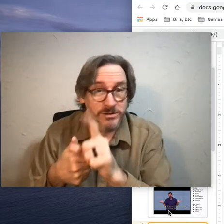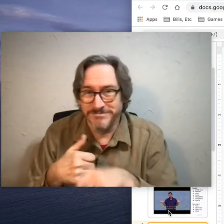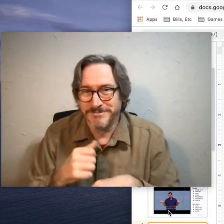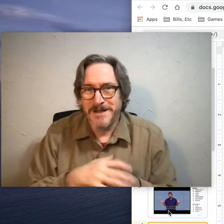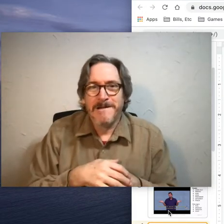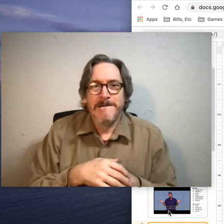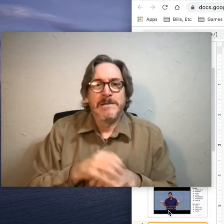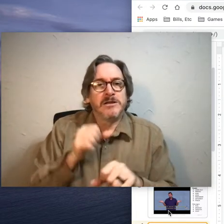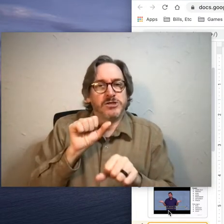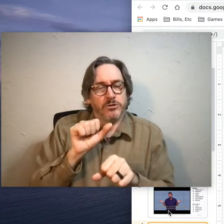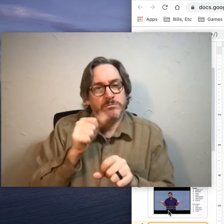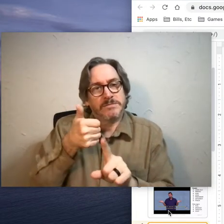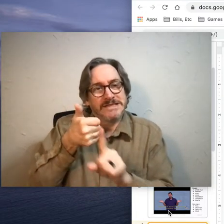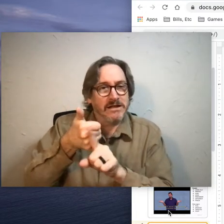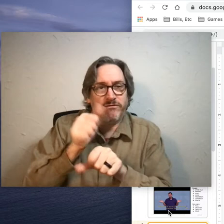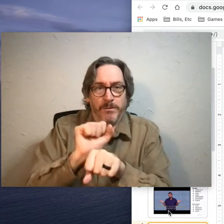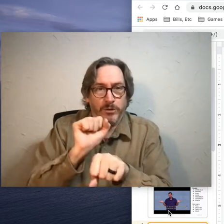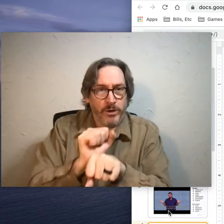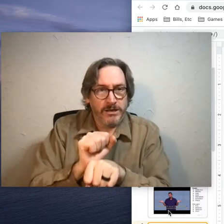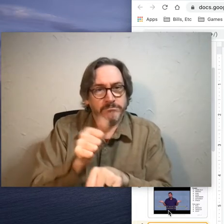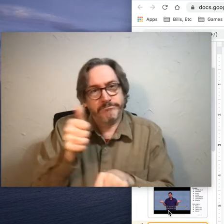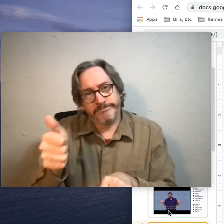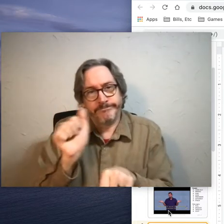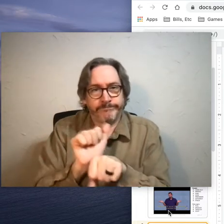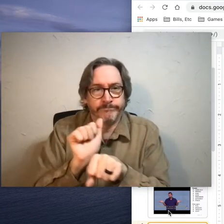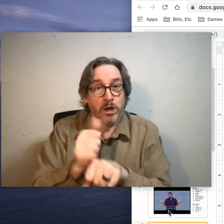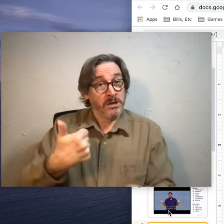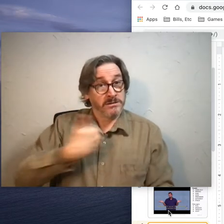substitute. So self-employed.